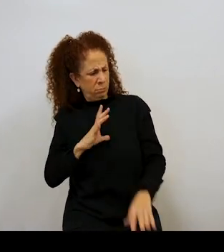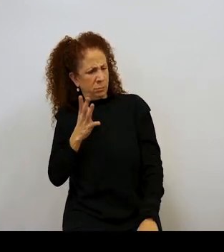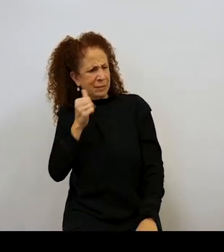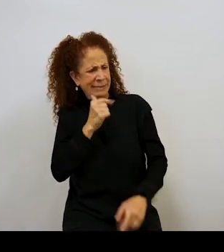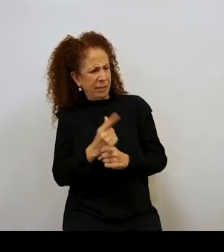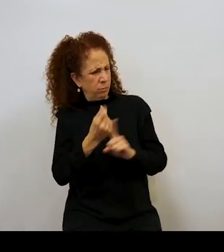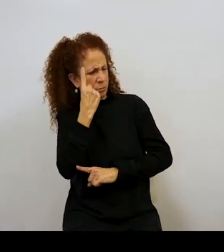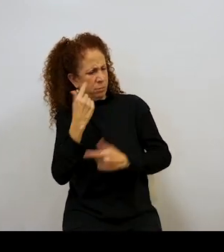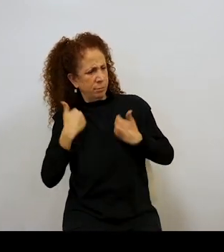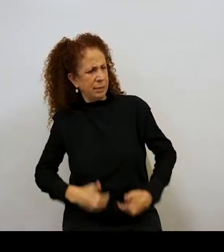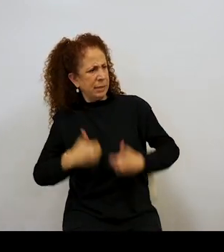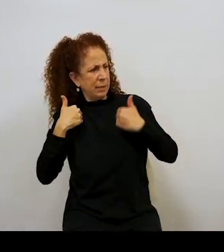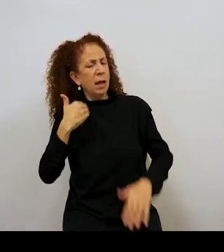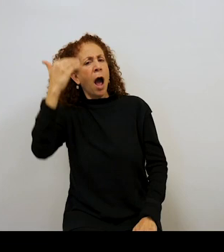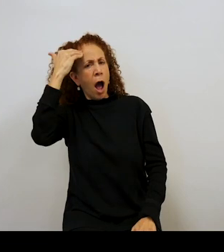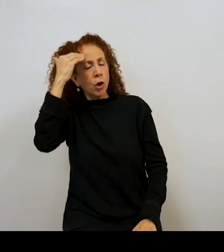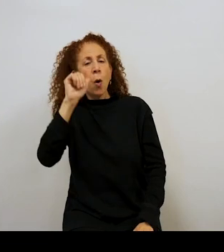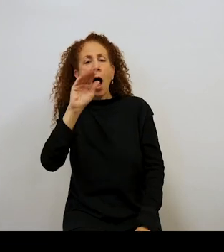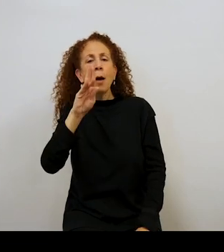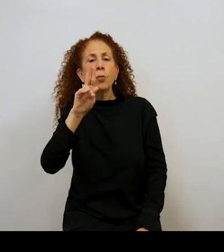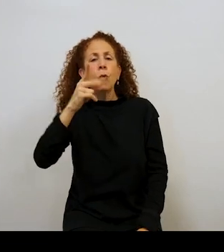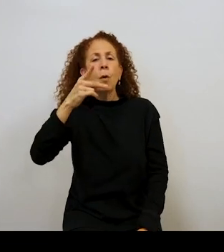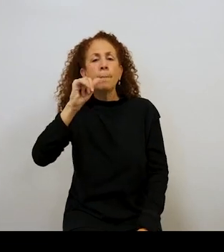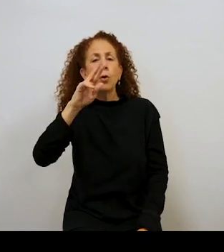sisters to do with me? I know of Abu Pervez."